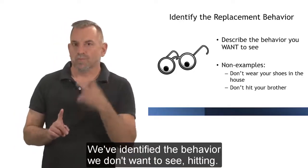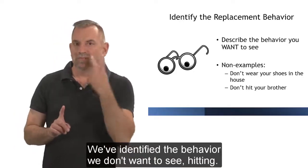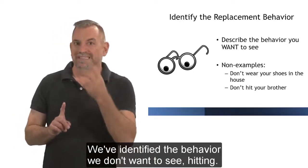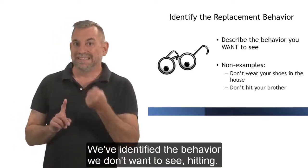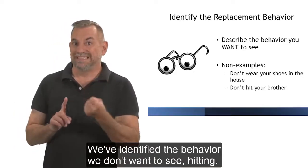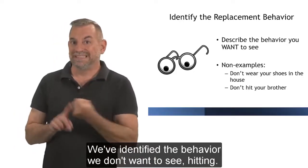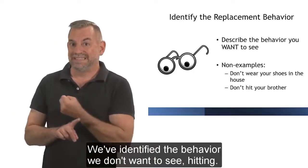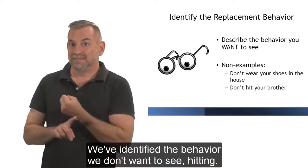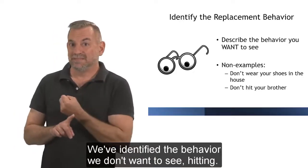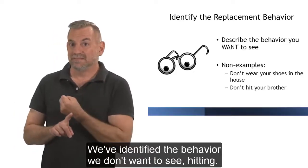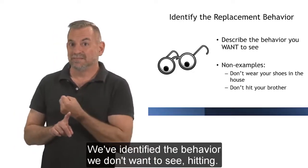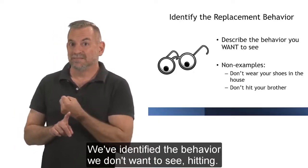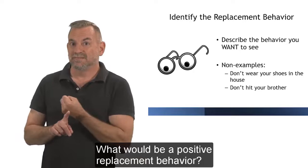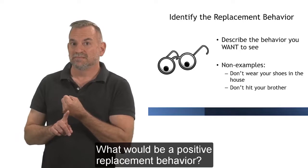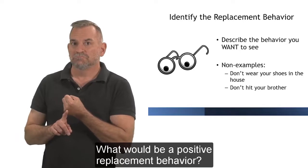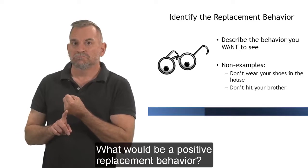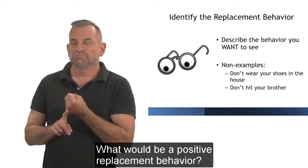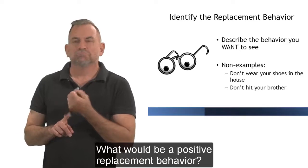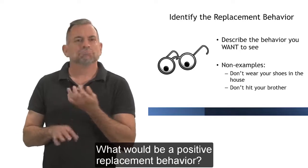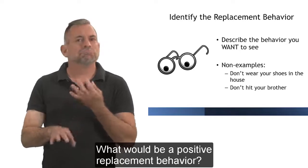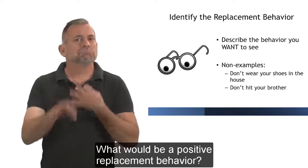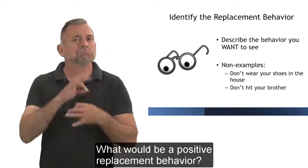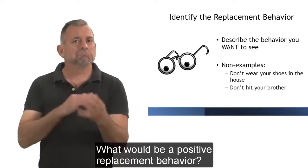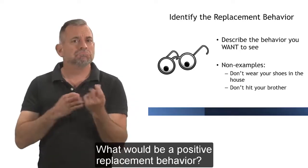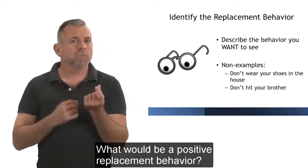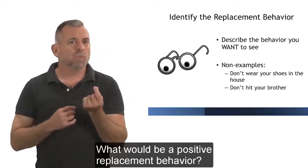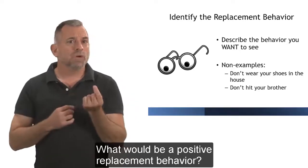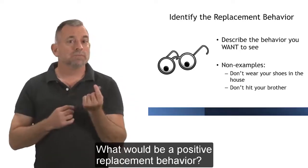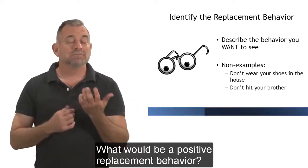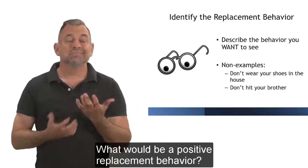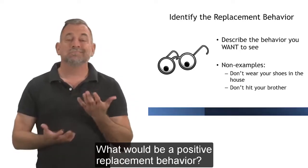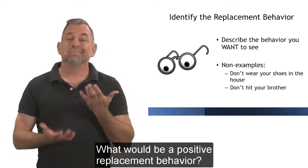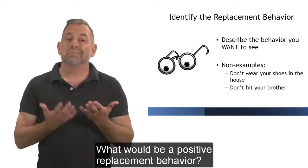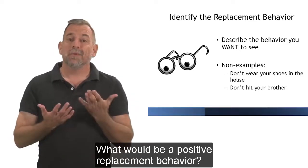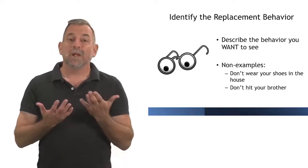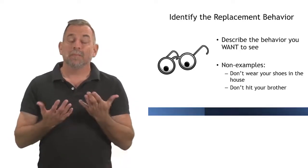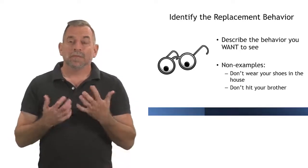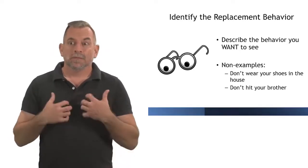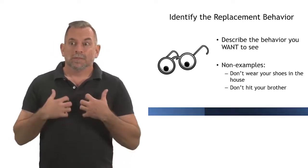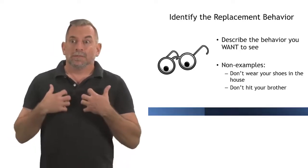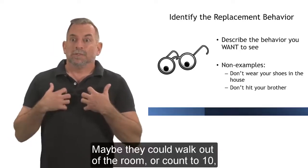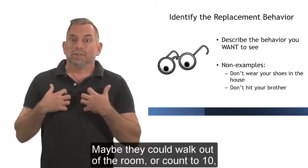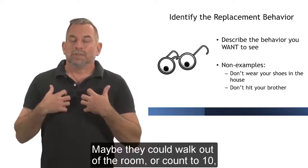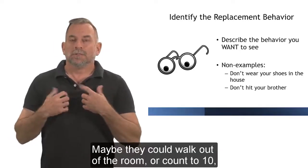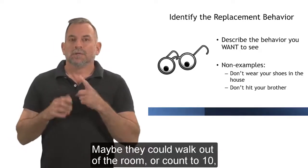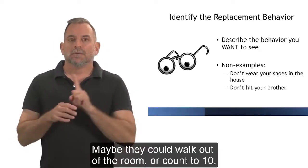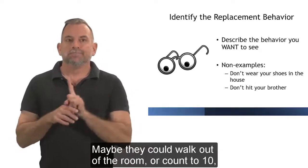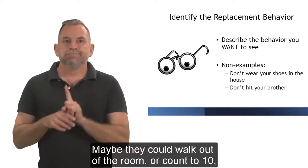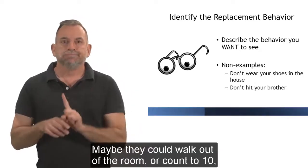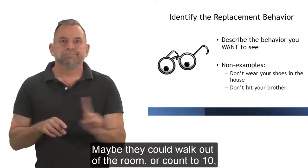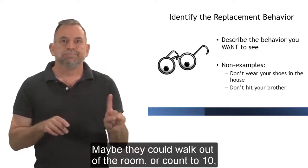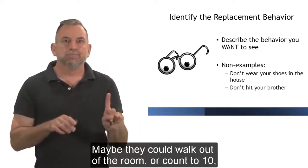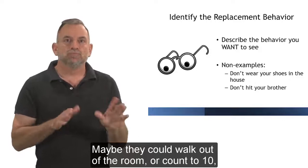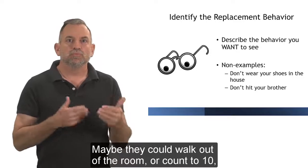see, hitting. What would be a positive replacement behavior? Maybe they could walk out of the